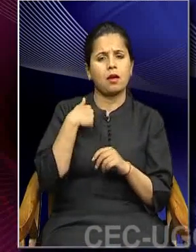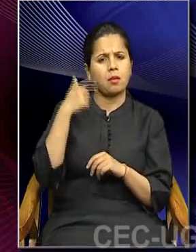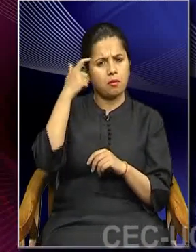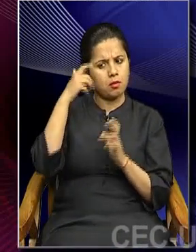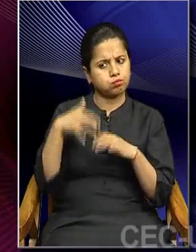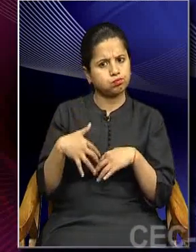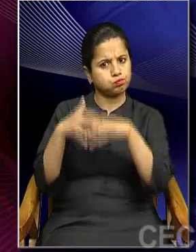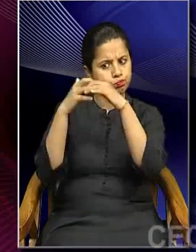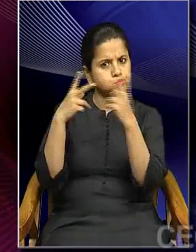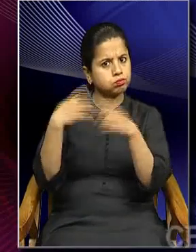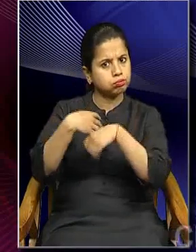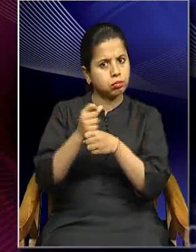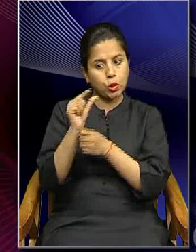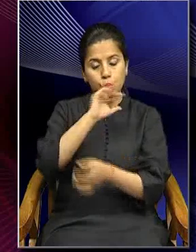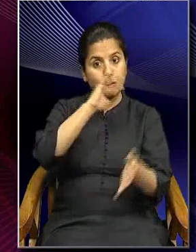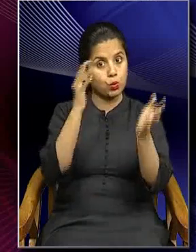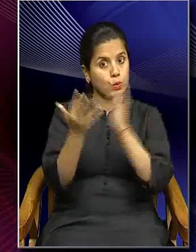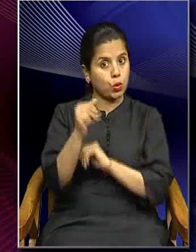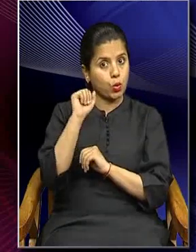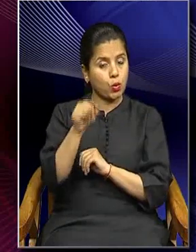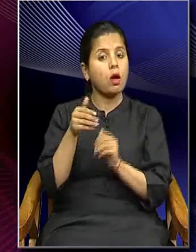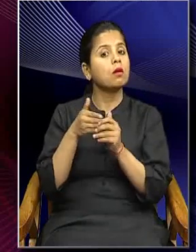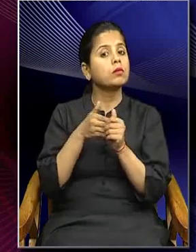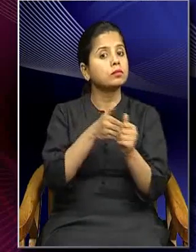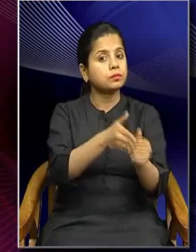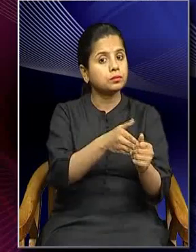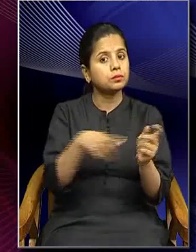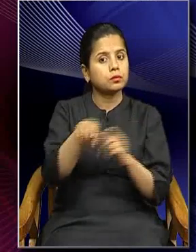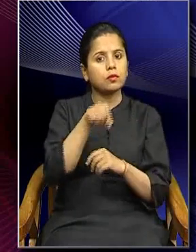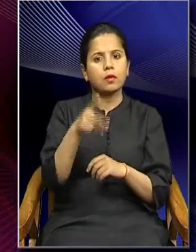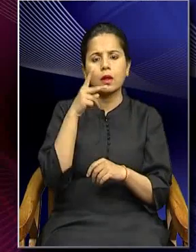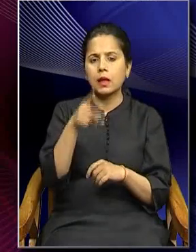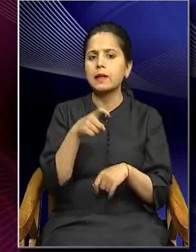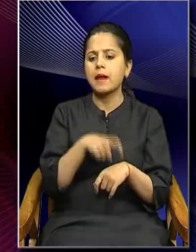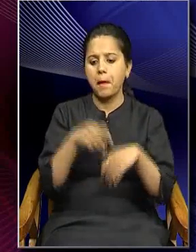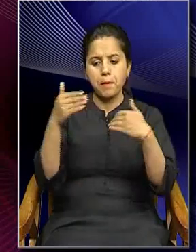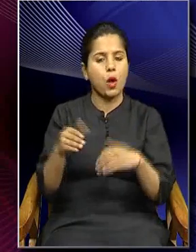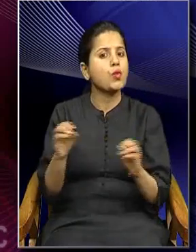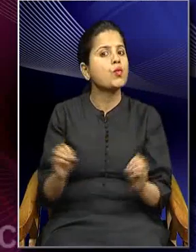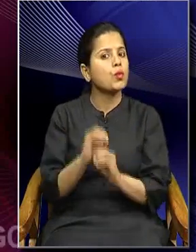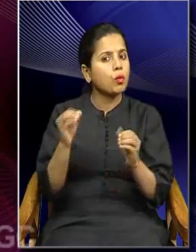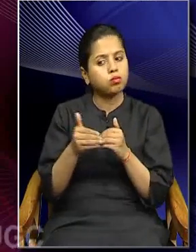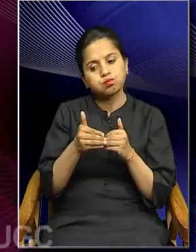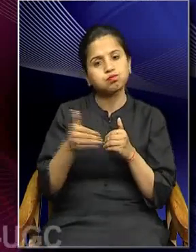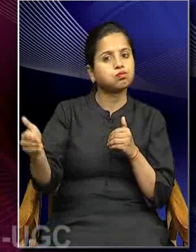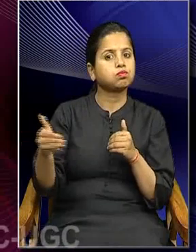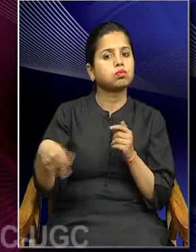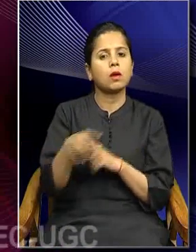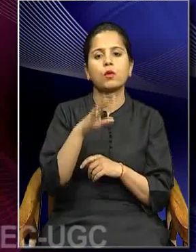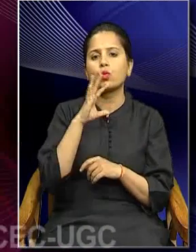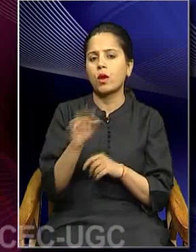formation of a universal leads to an infinite regress, then it is not a